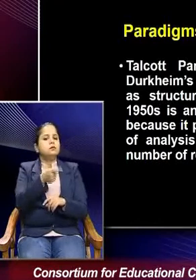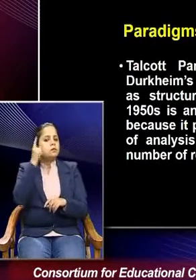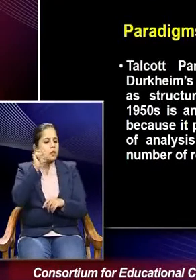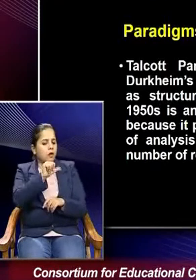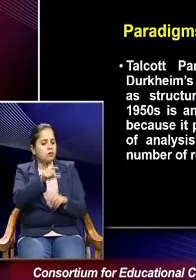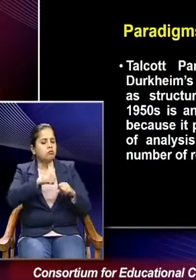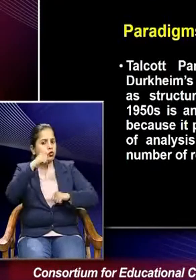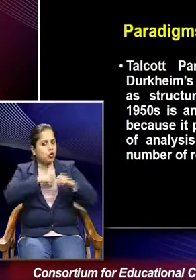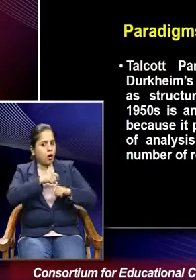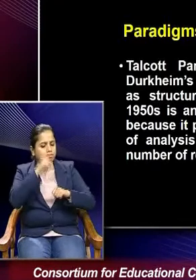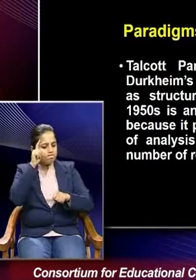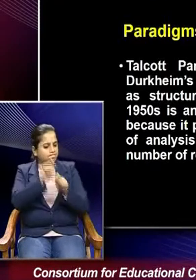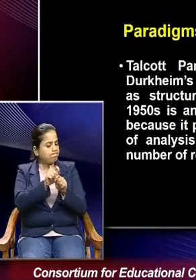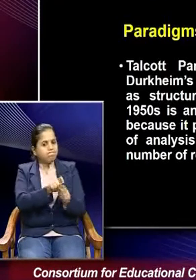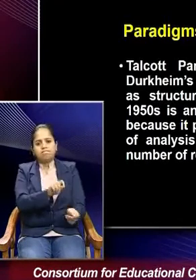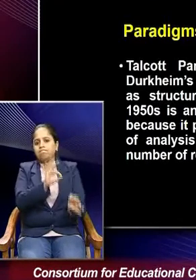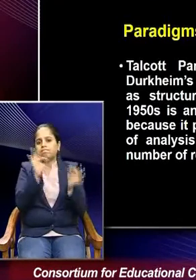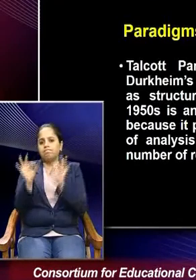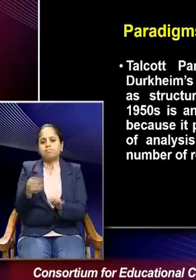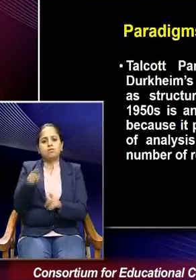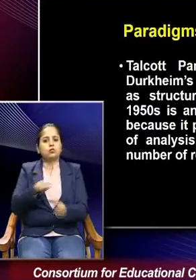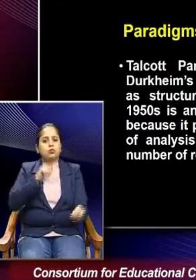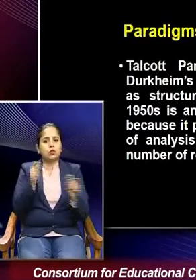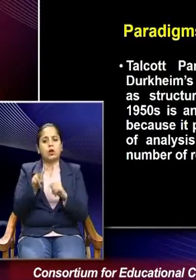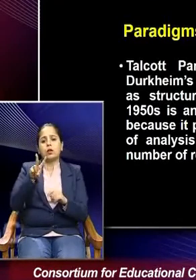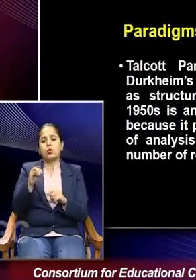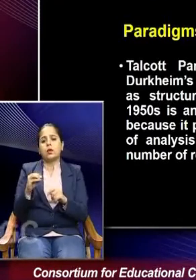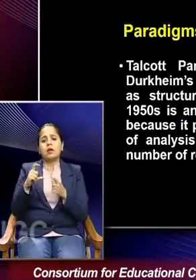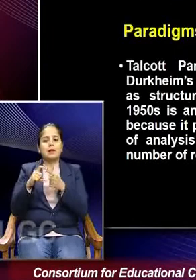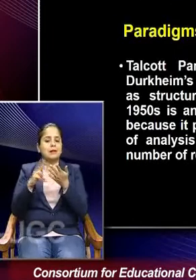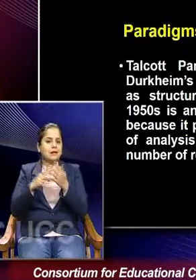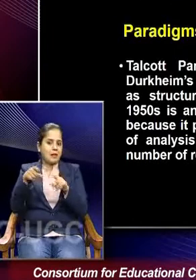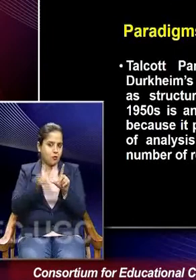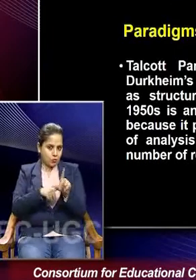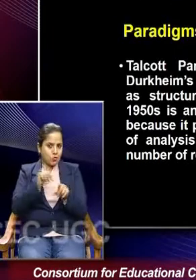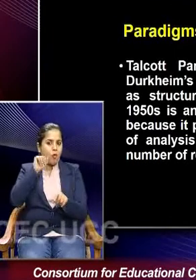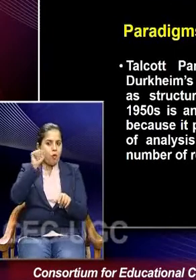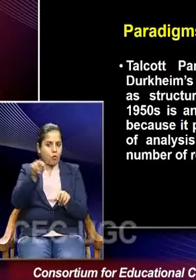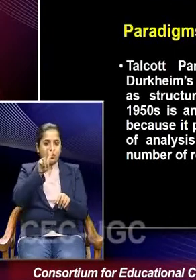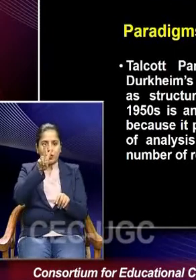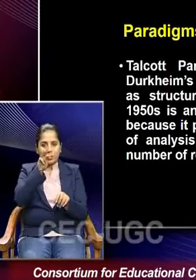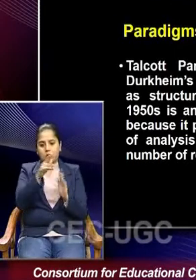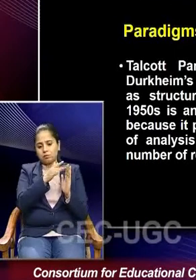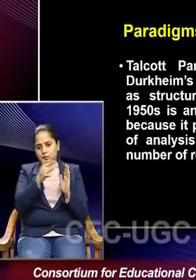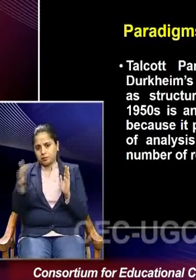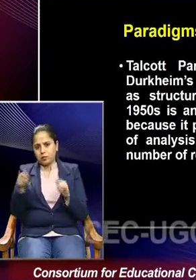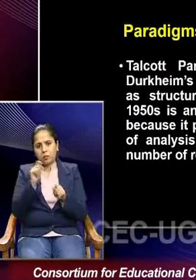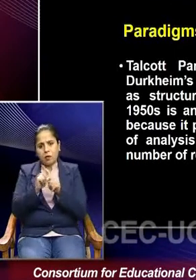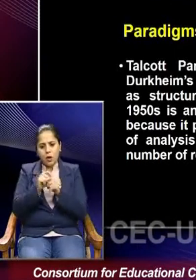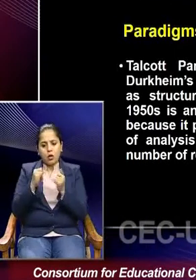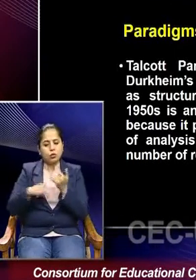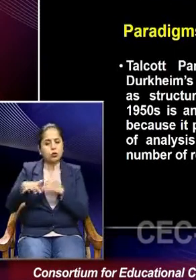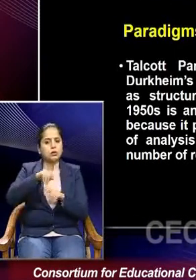structural functionalism. He comes in the 20th century and he talks about the functions of social